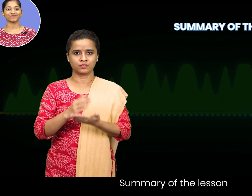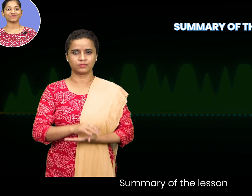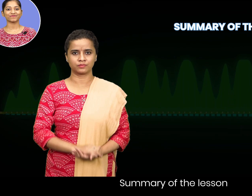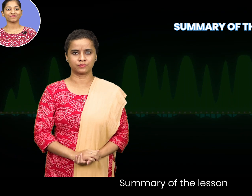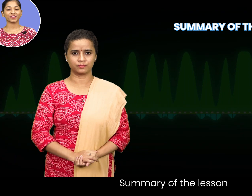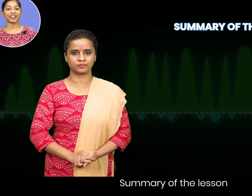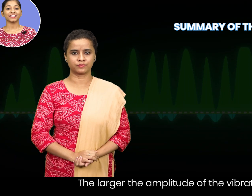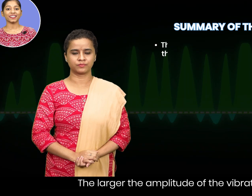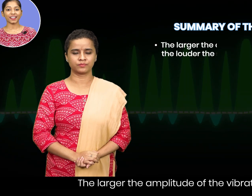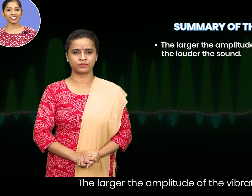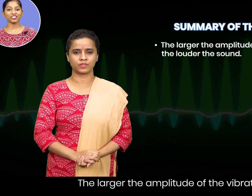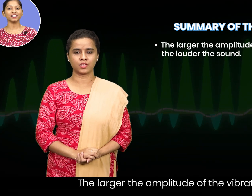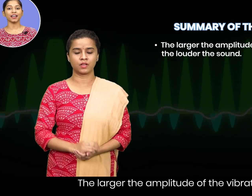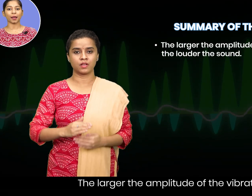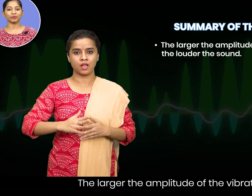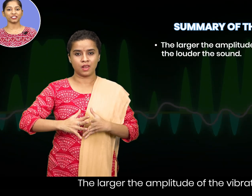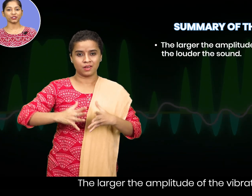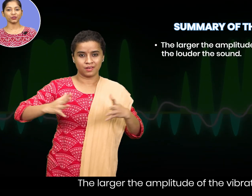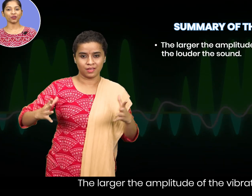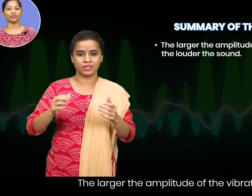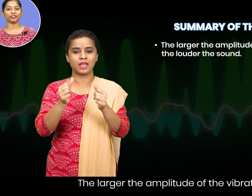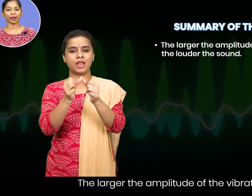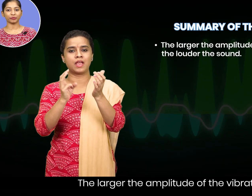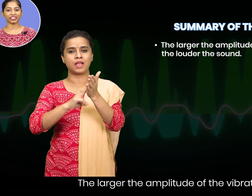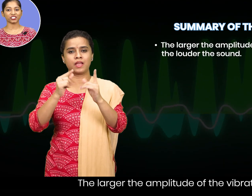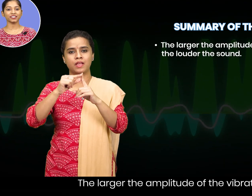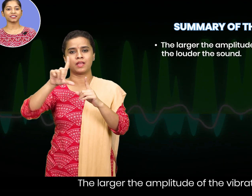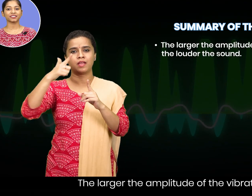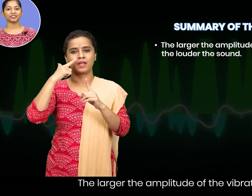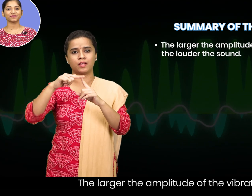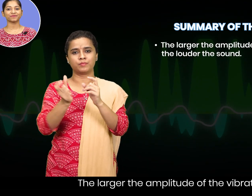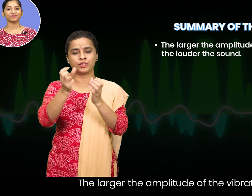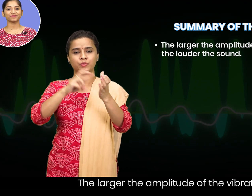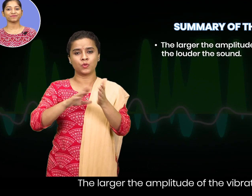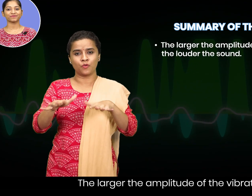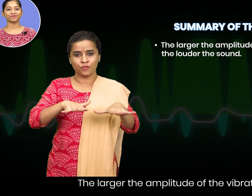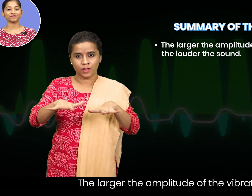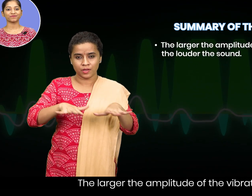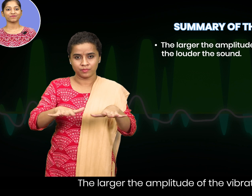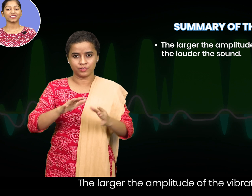The larger the amplitude of the vibration,